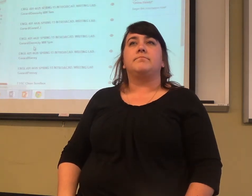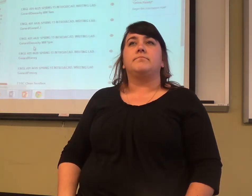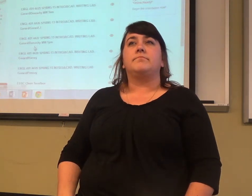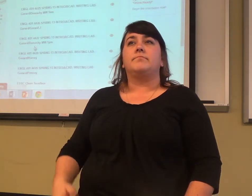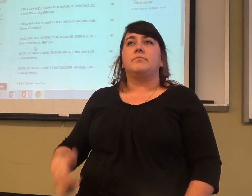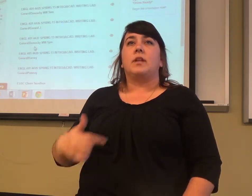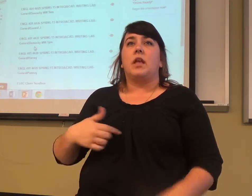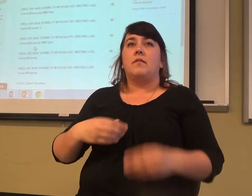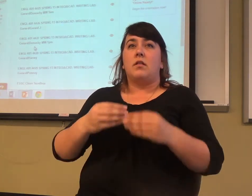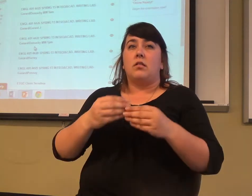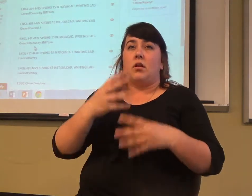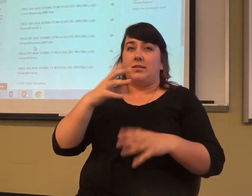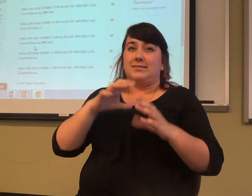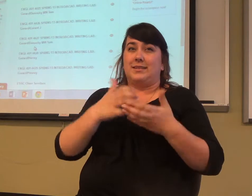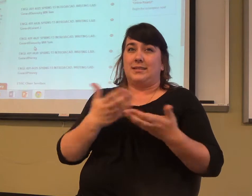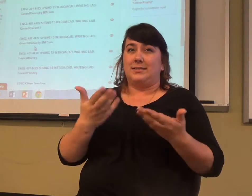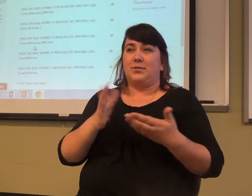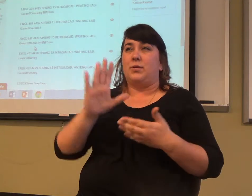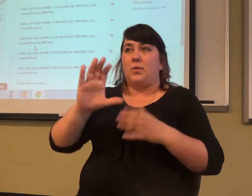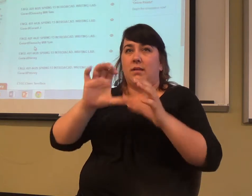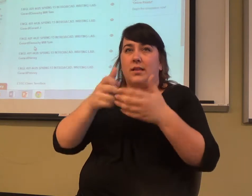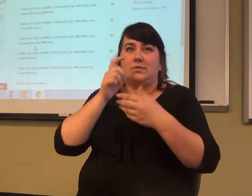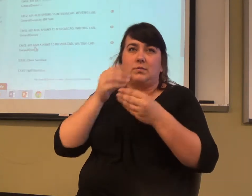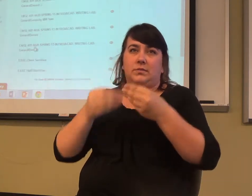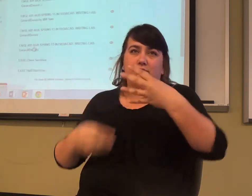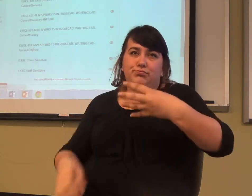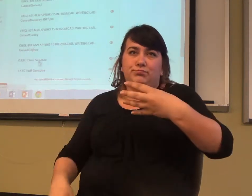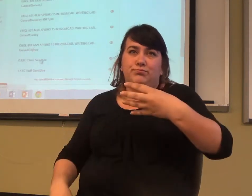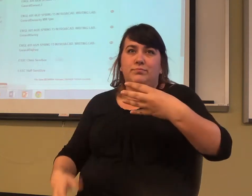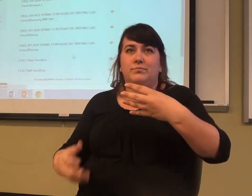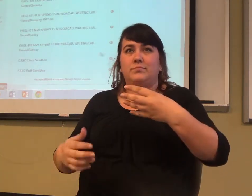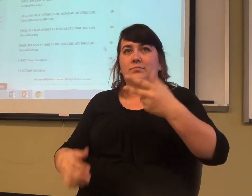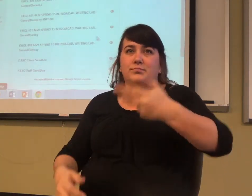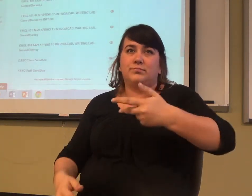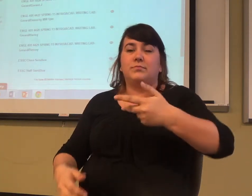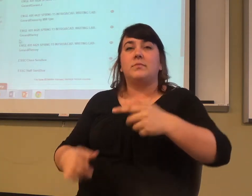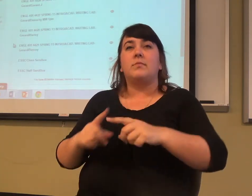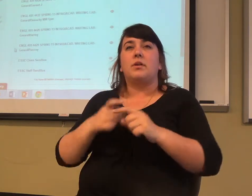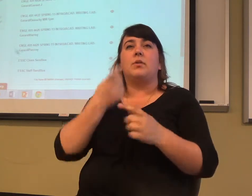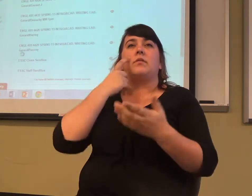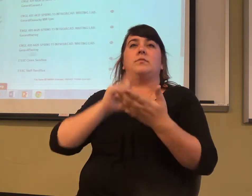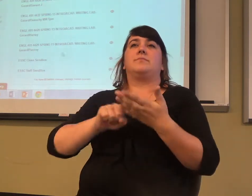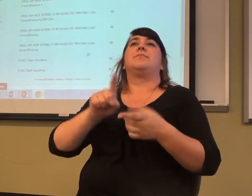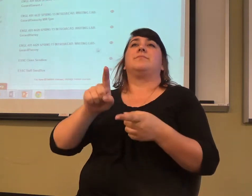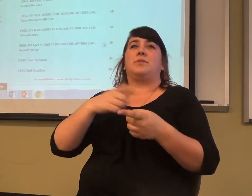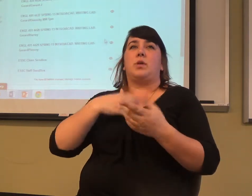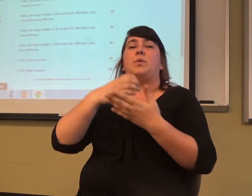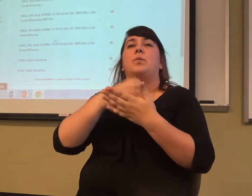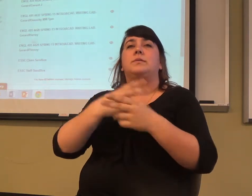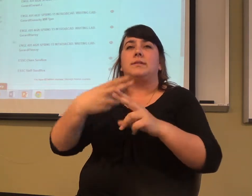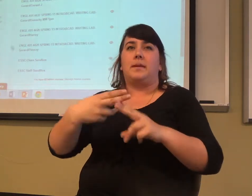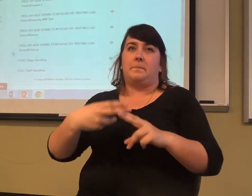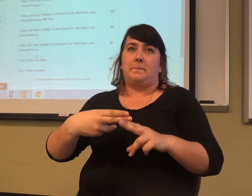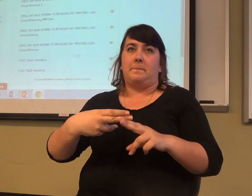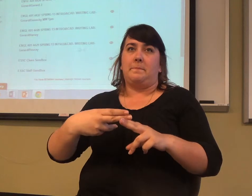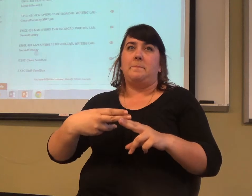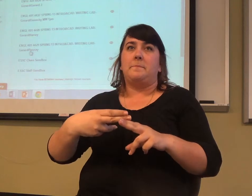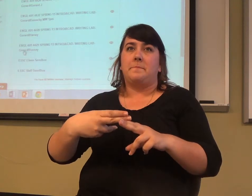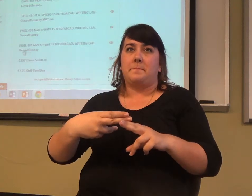of classes here. Your list of classes will be shorter, but you'll be able to identify yours by the course name and the